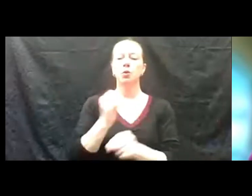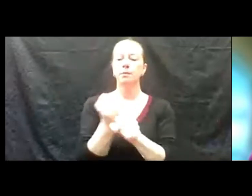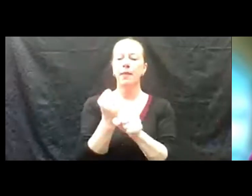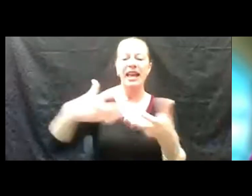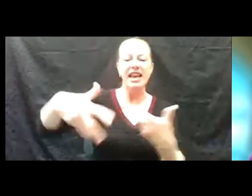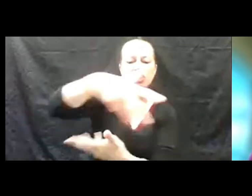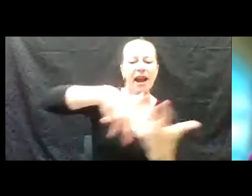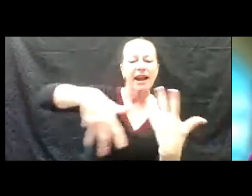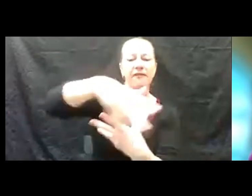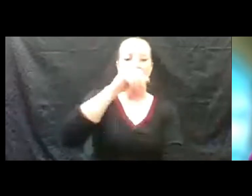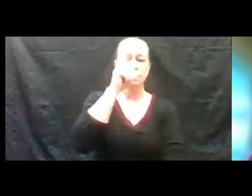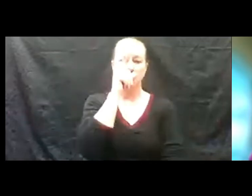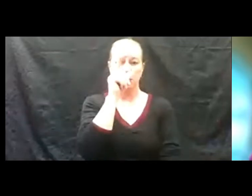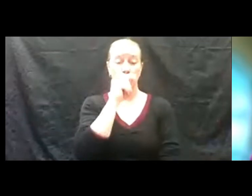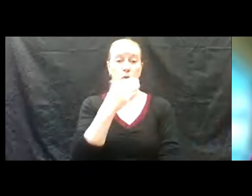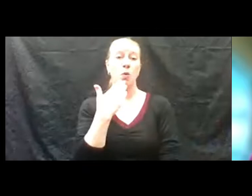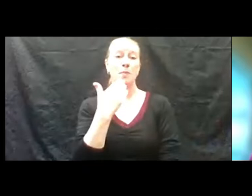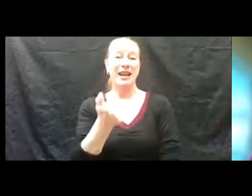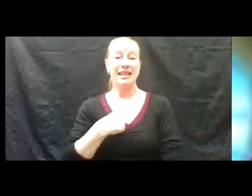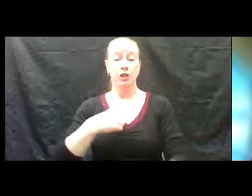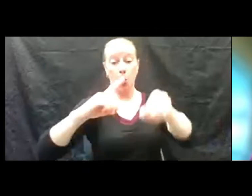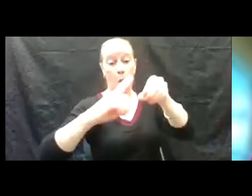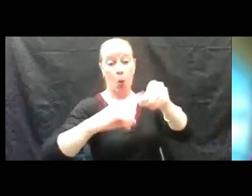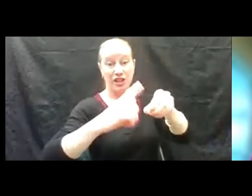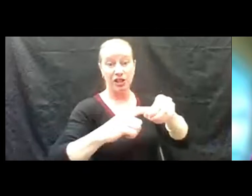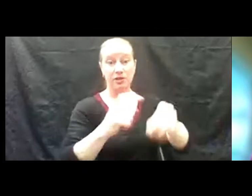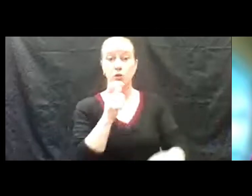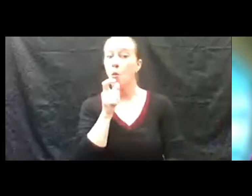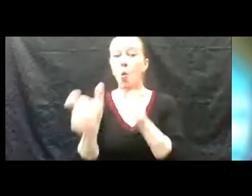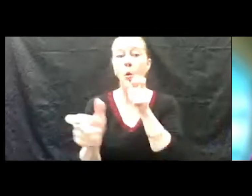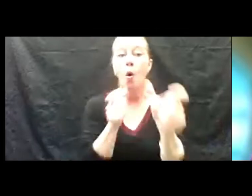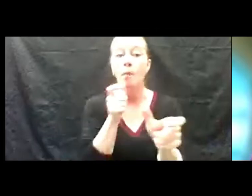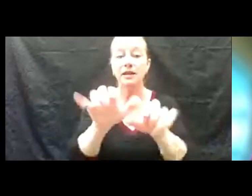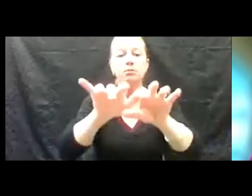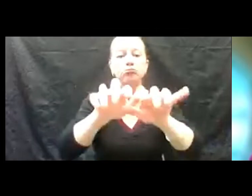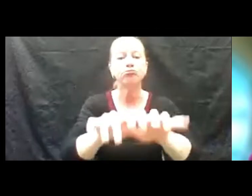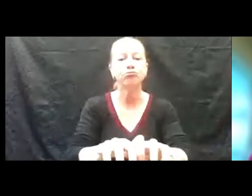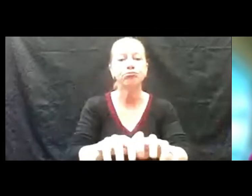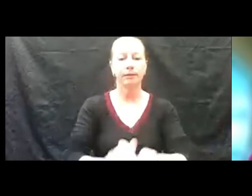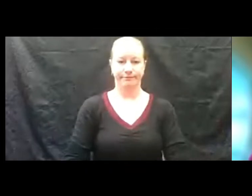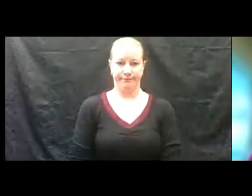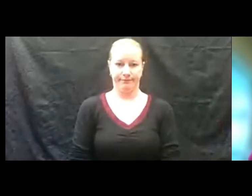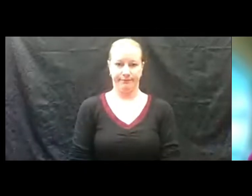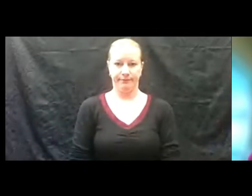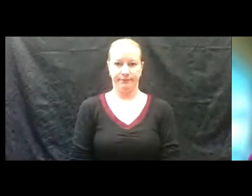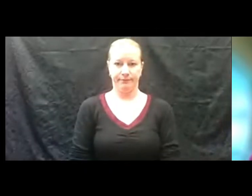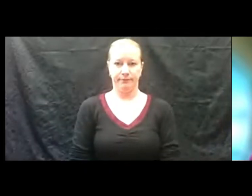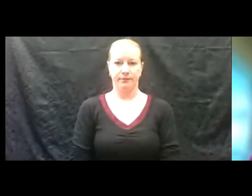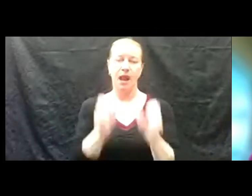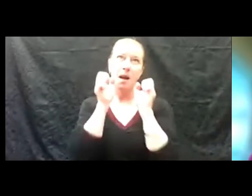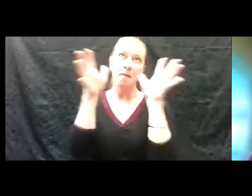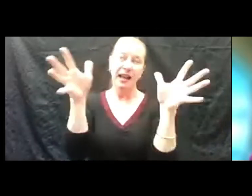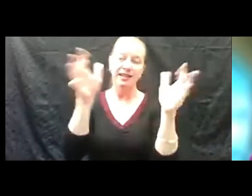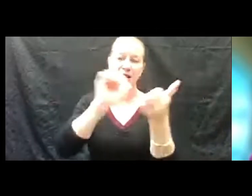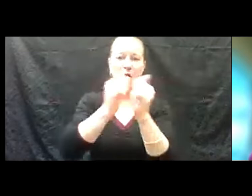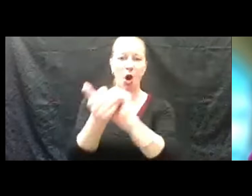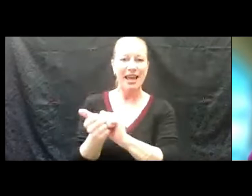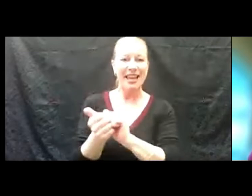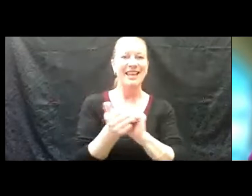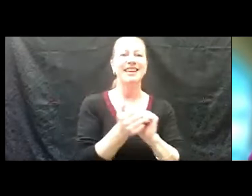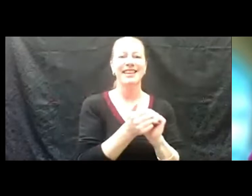possible, so please put questions, comments in the chat as they come up. Our amazing colleague,